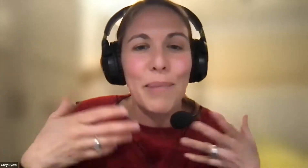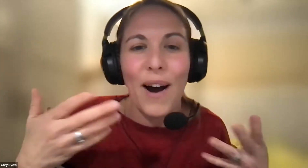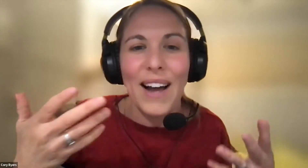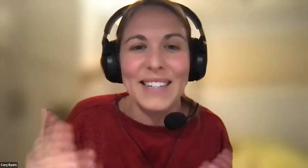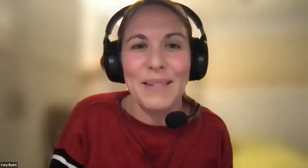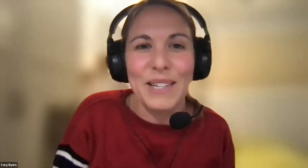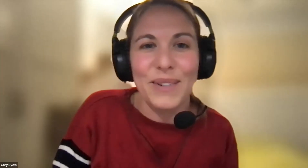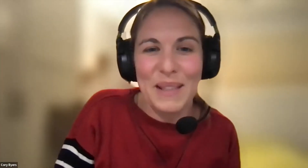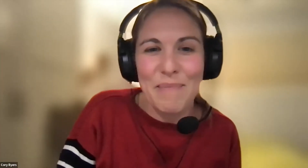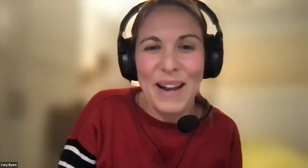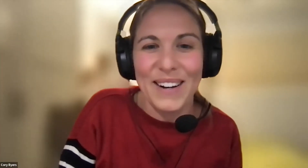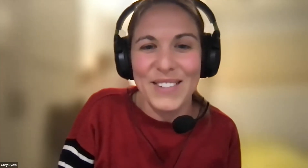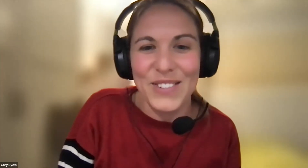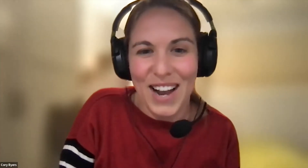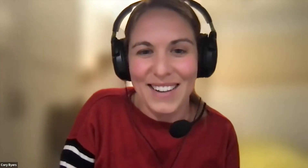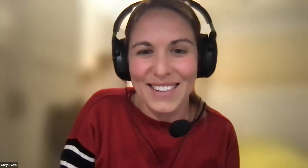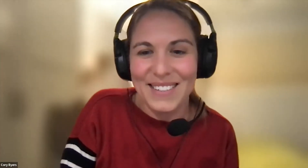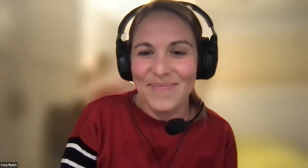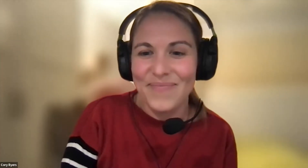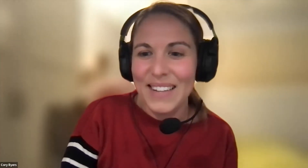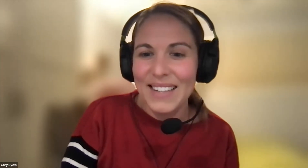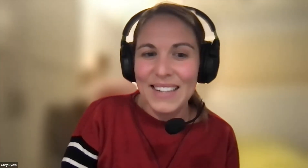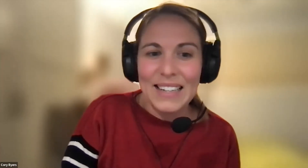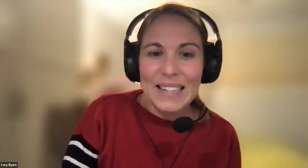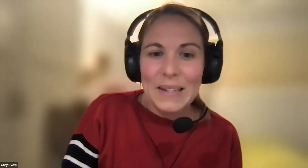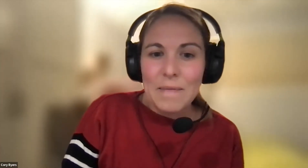fun bonding between the parent and child.